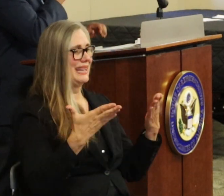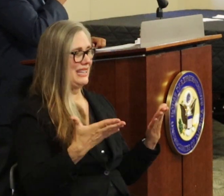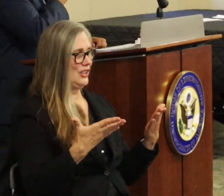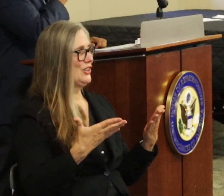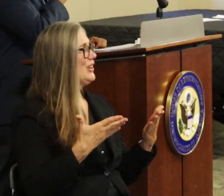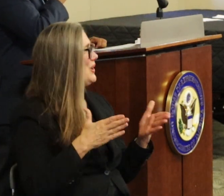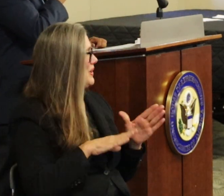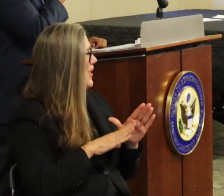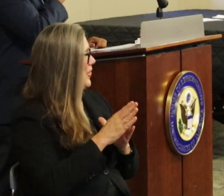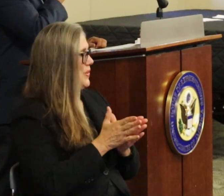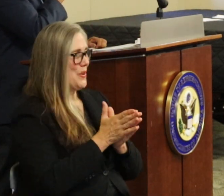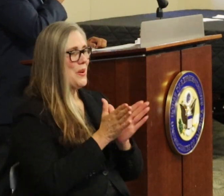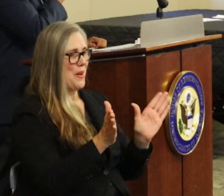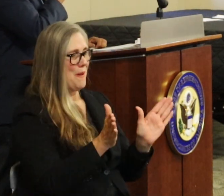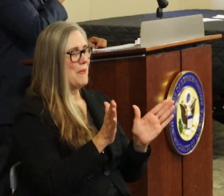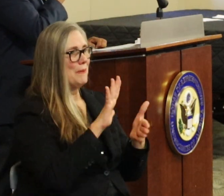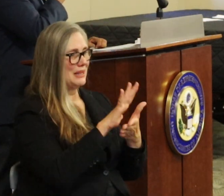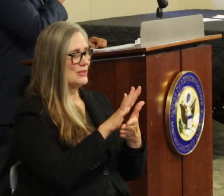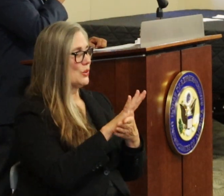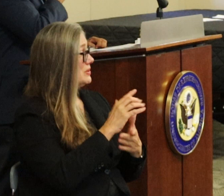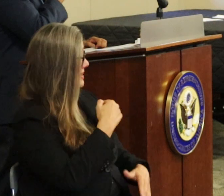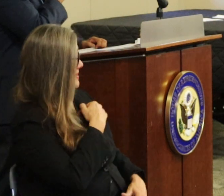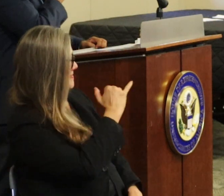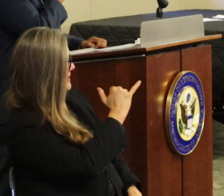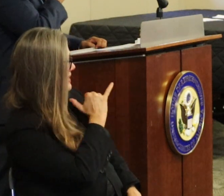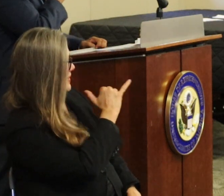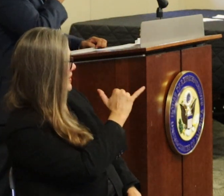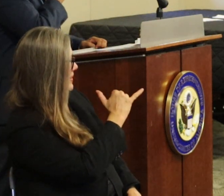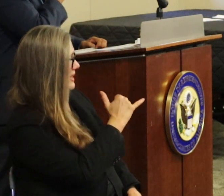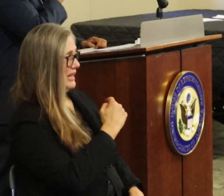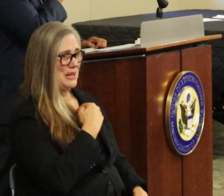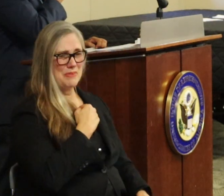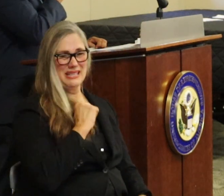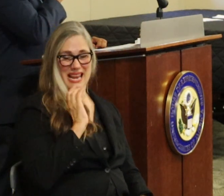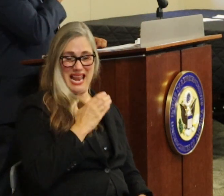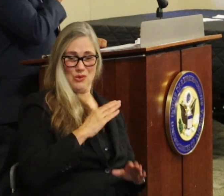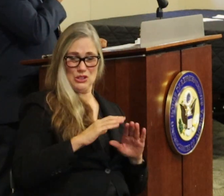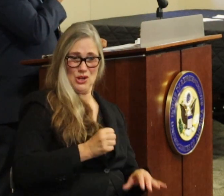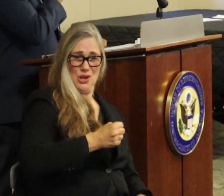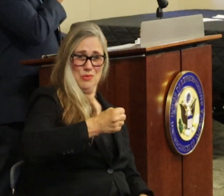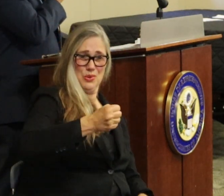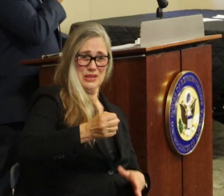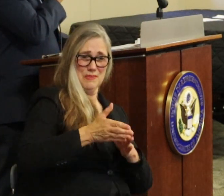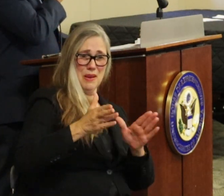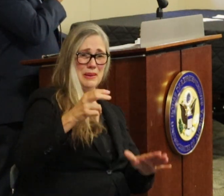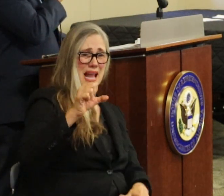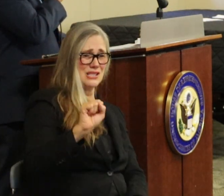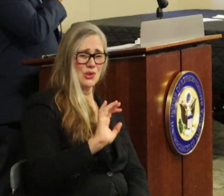But we are hesitant to put our kids into the public high